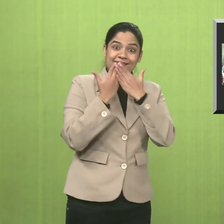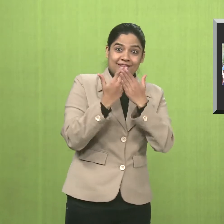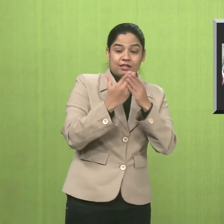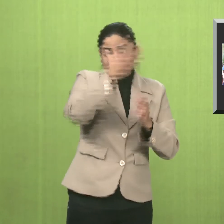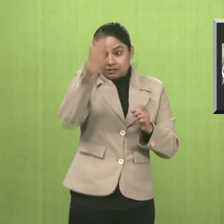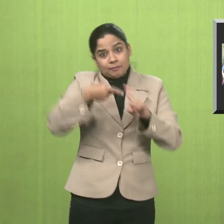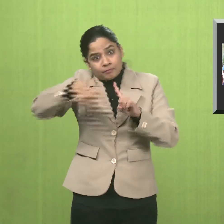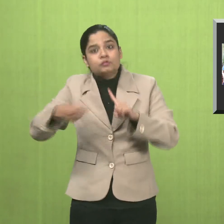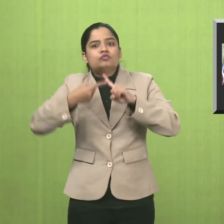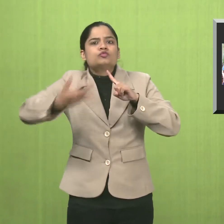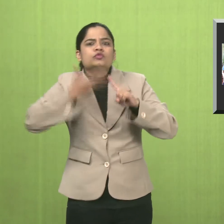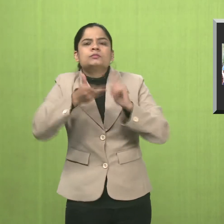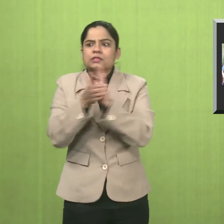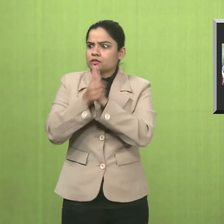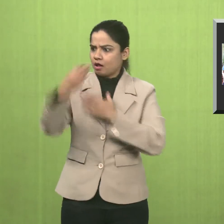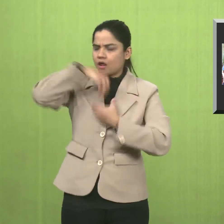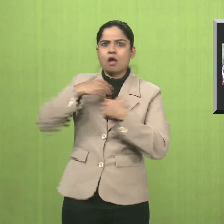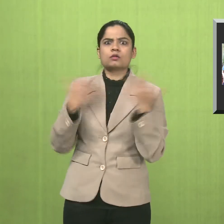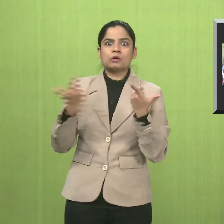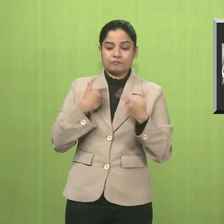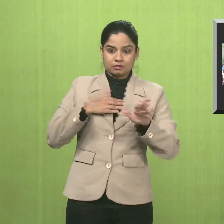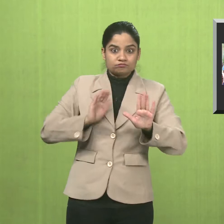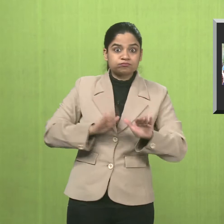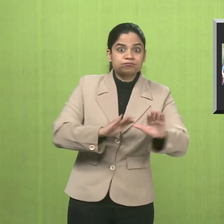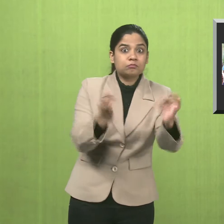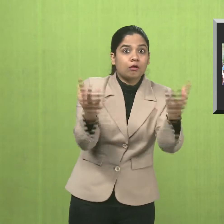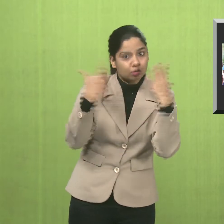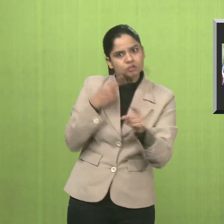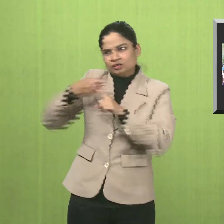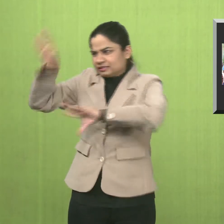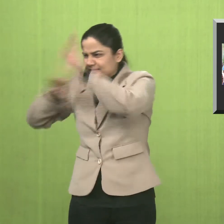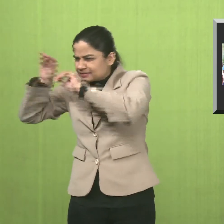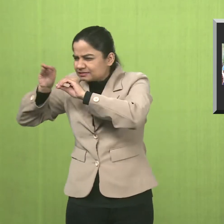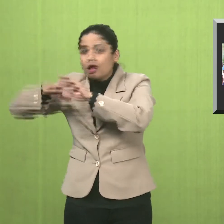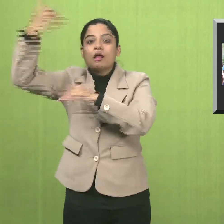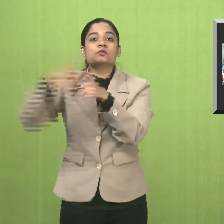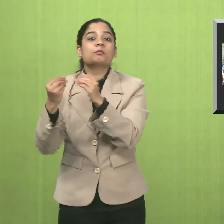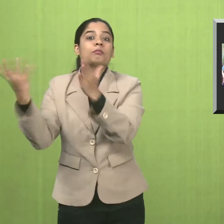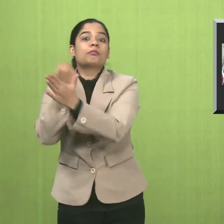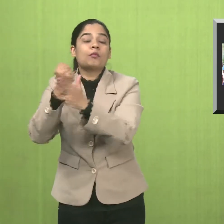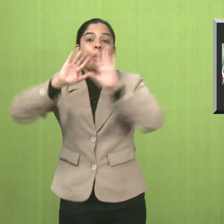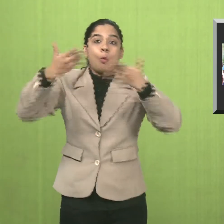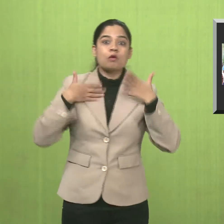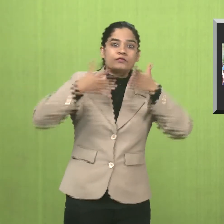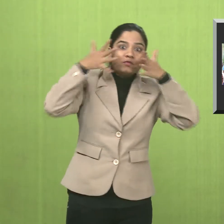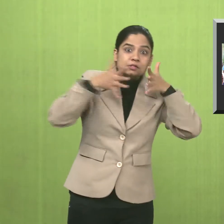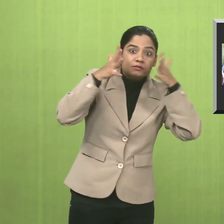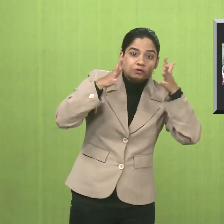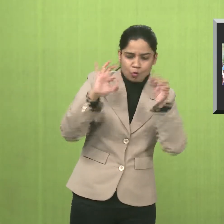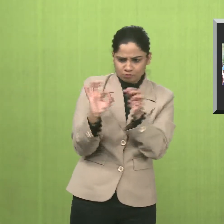Along with education, provide them with vocational training so that they can take up vocation after completing the school. They